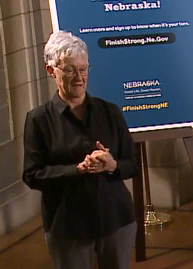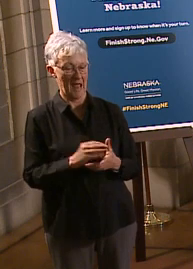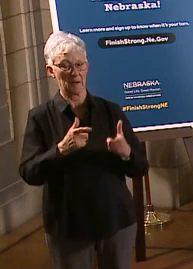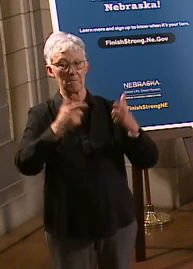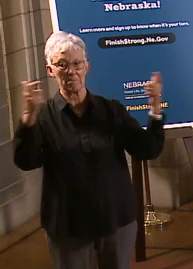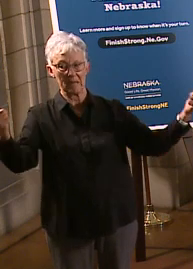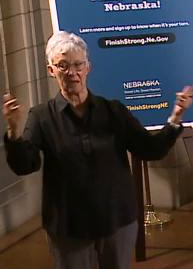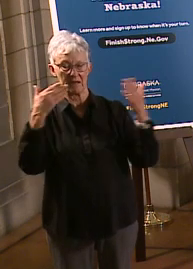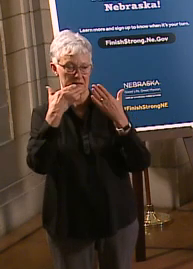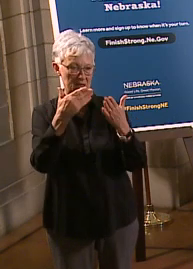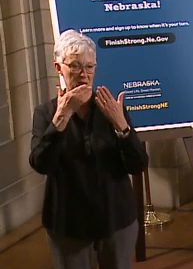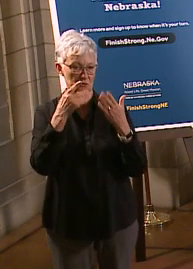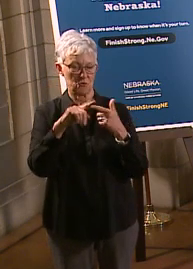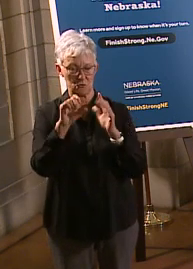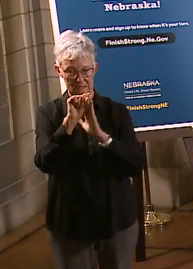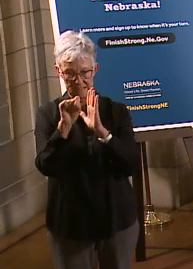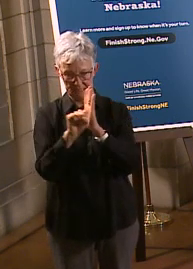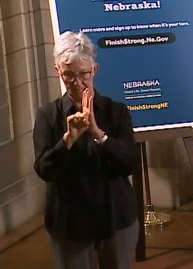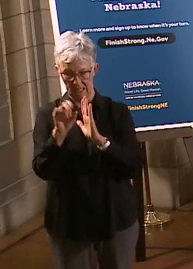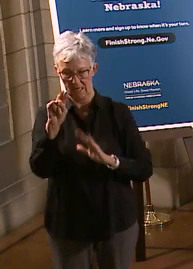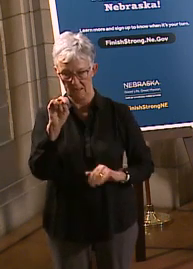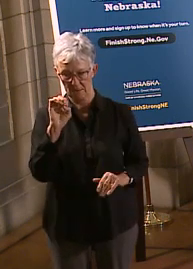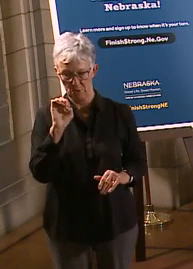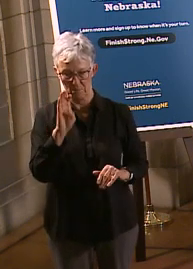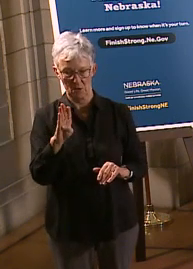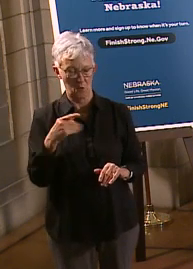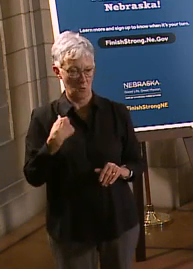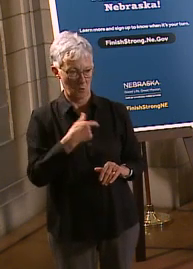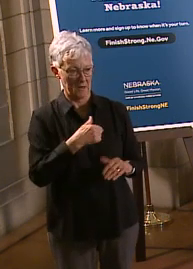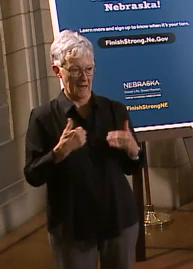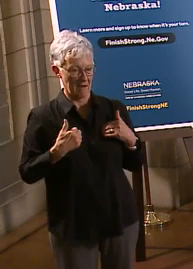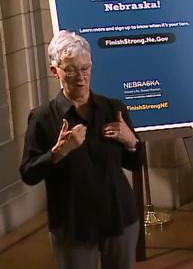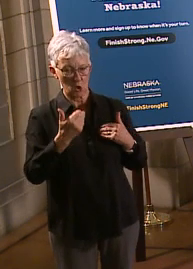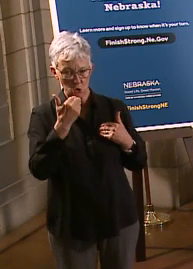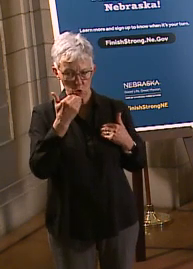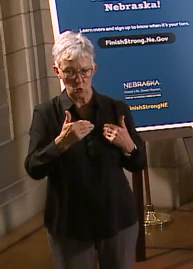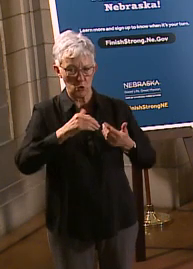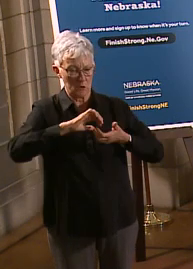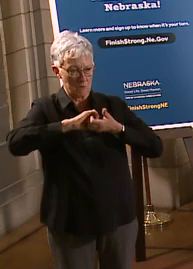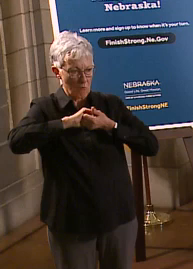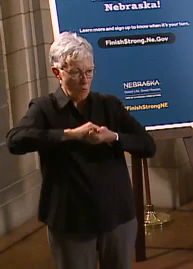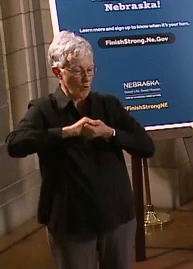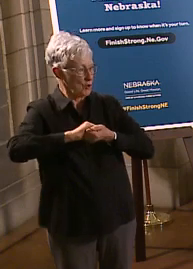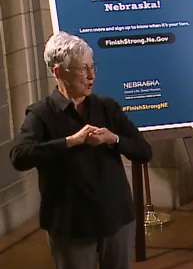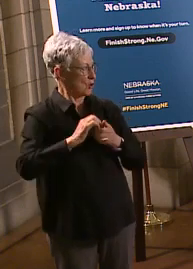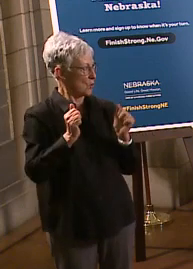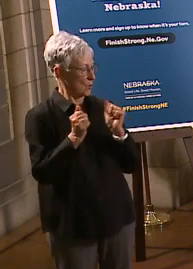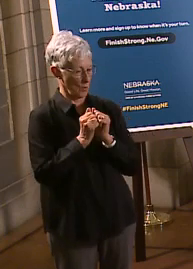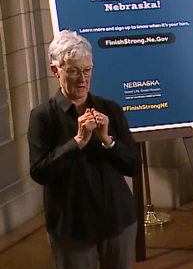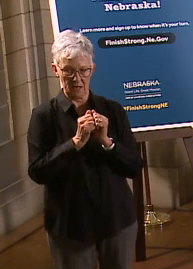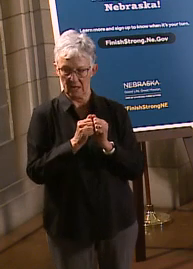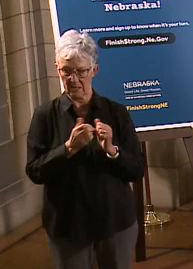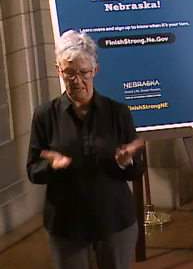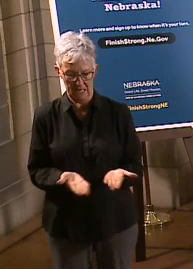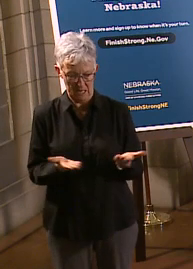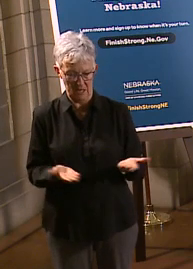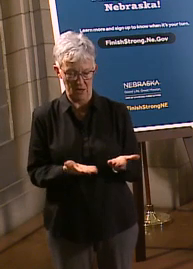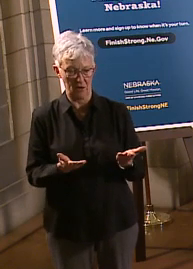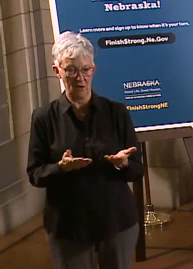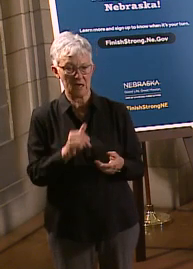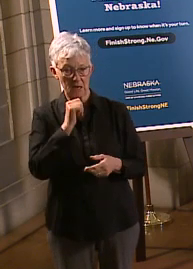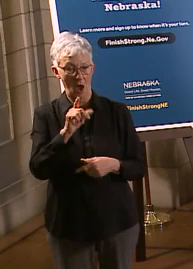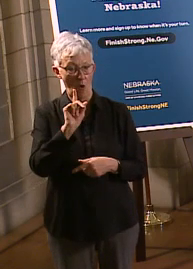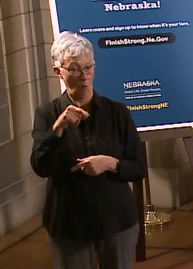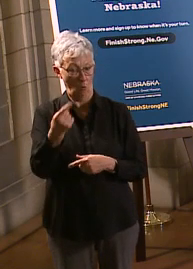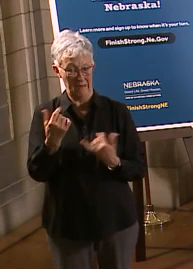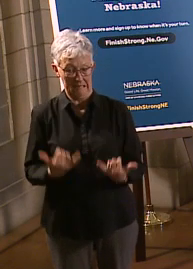Nebraska for just an extremely close partnership, not only throughout the COVID-19 pandemic, but for the last many, many decades